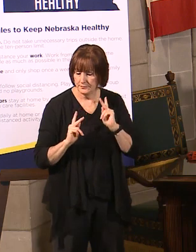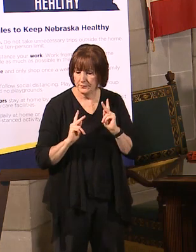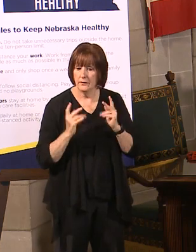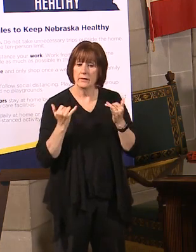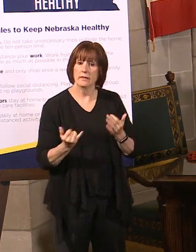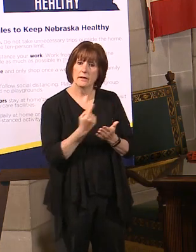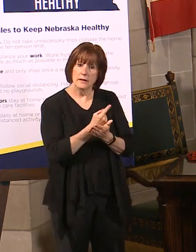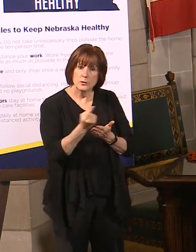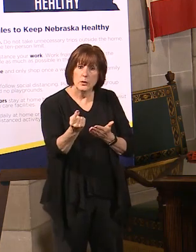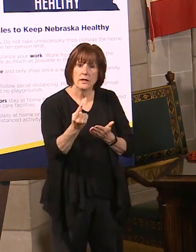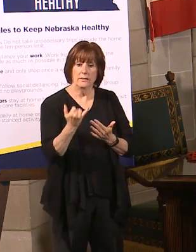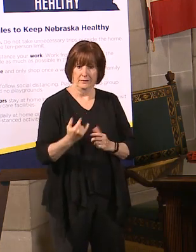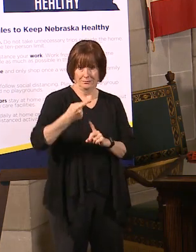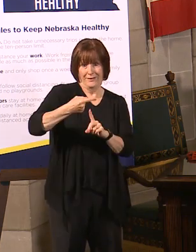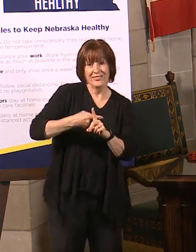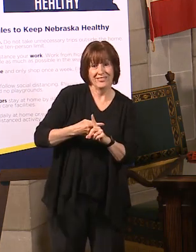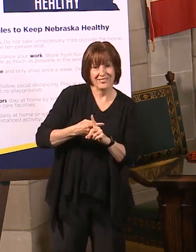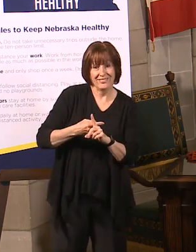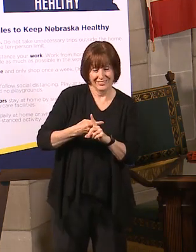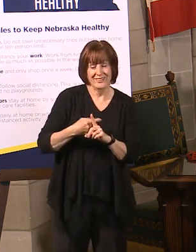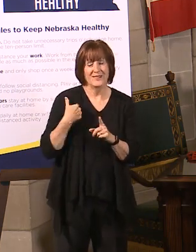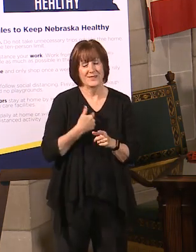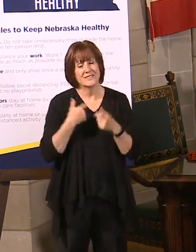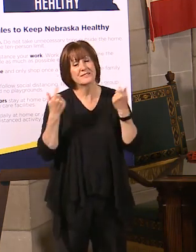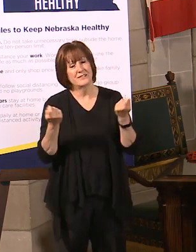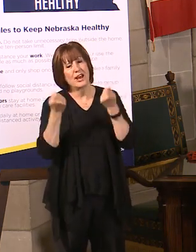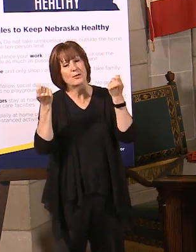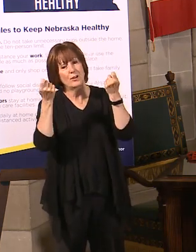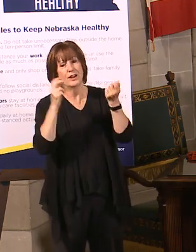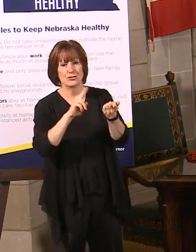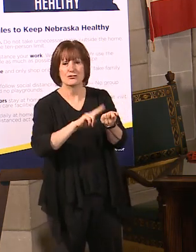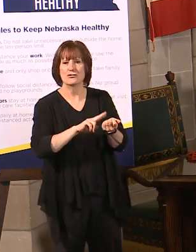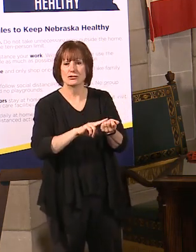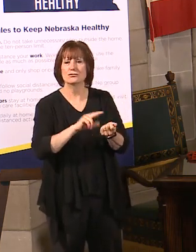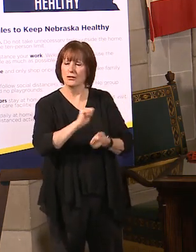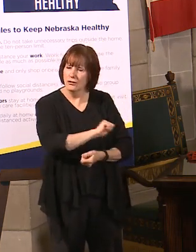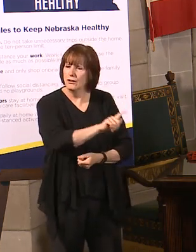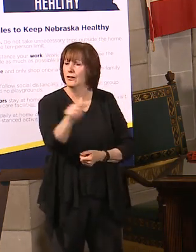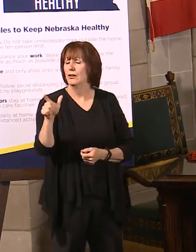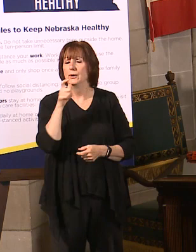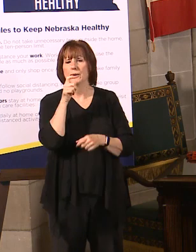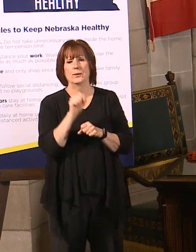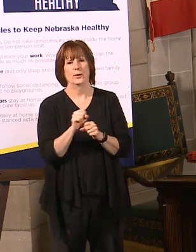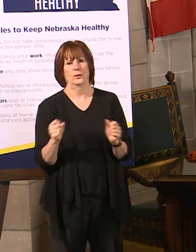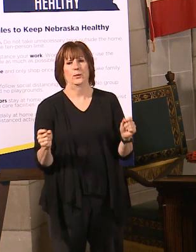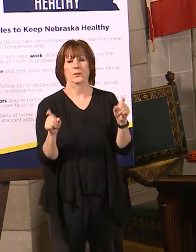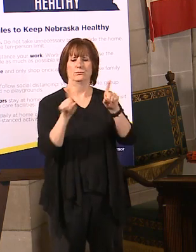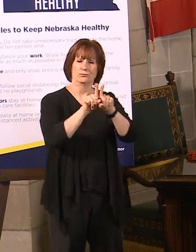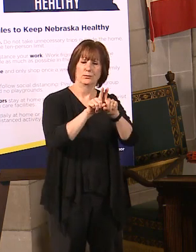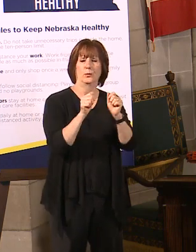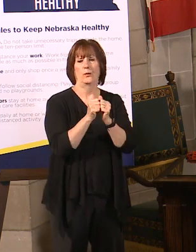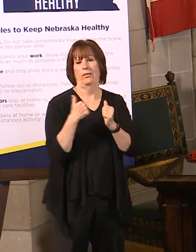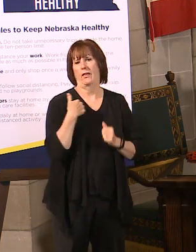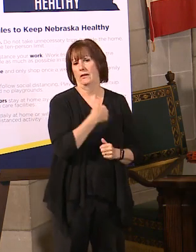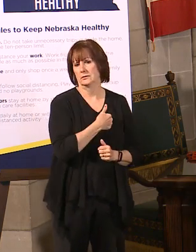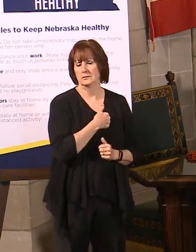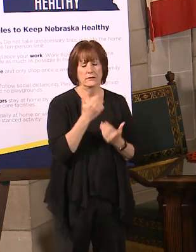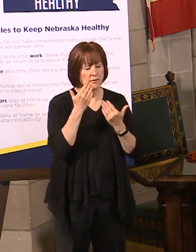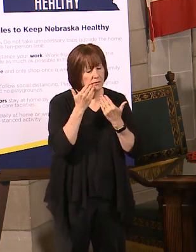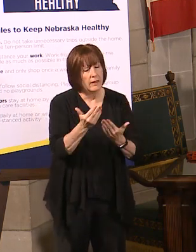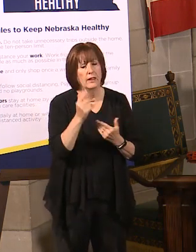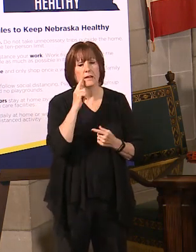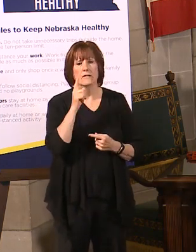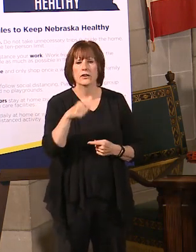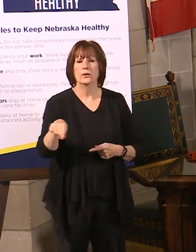this week and this month, we celebrate nurses and all those who work alongside us. Thank you for all you